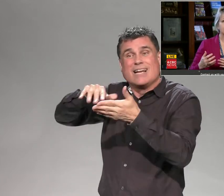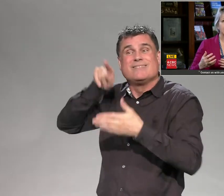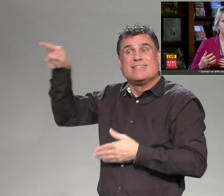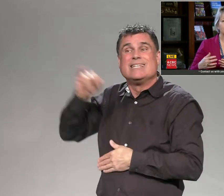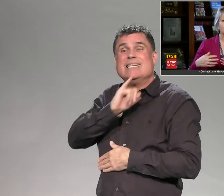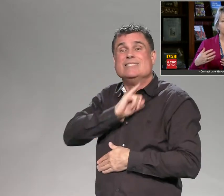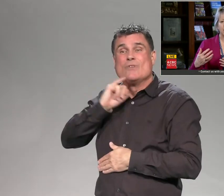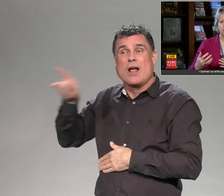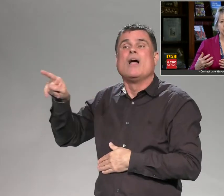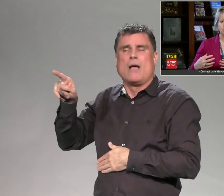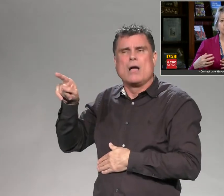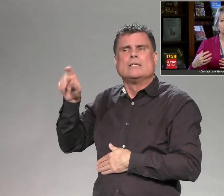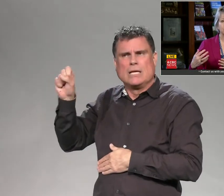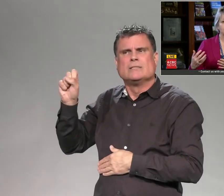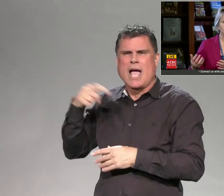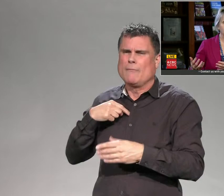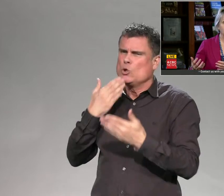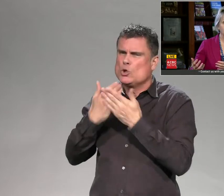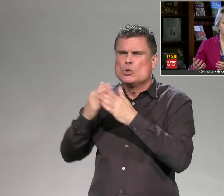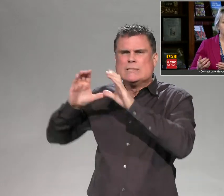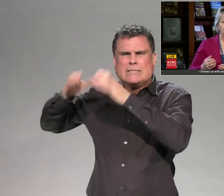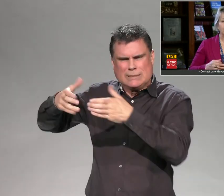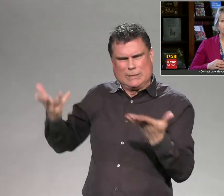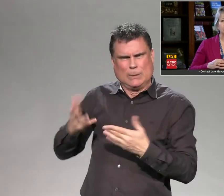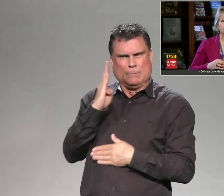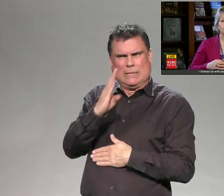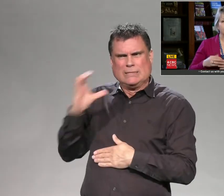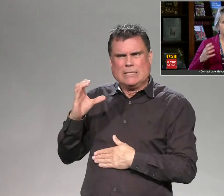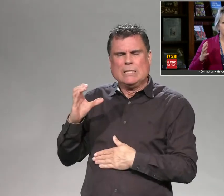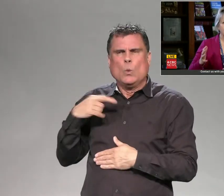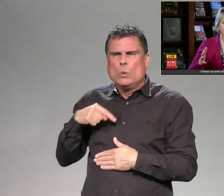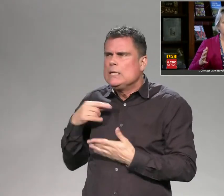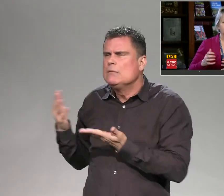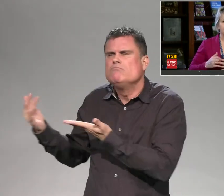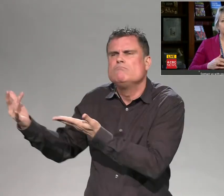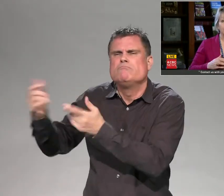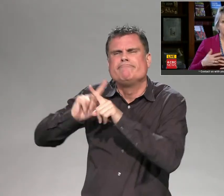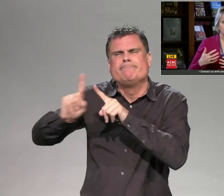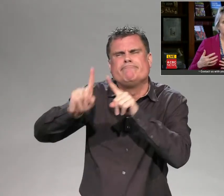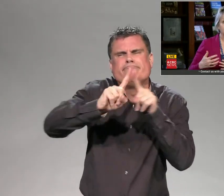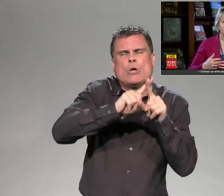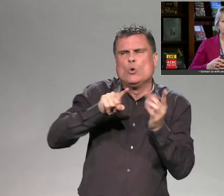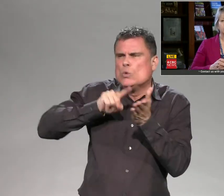us understand what are the best treatments for which people. So that